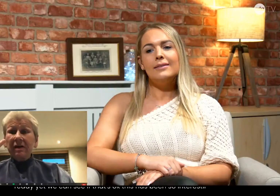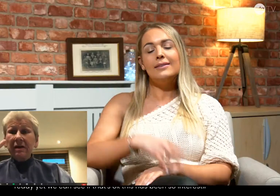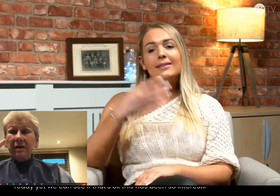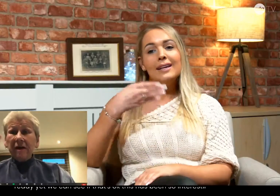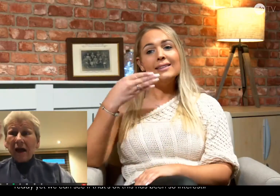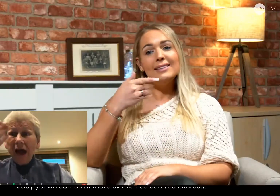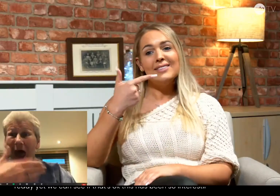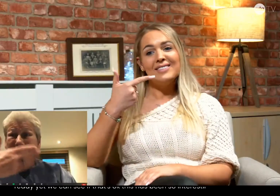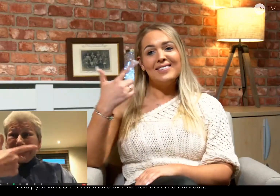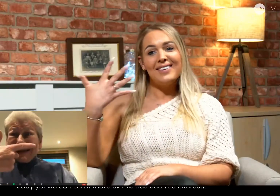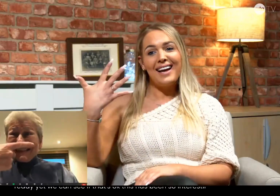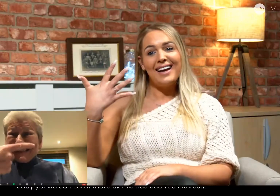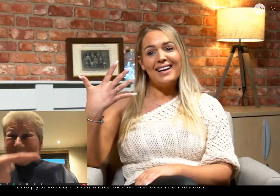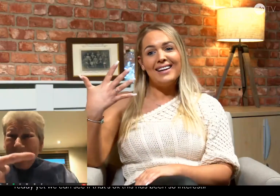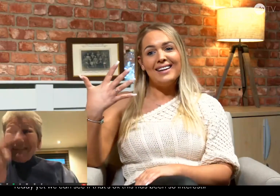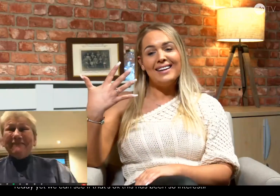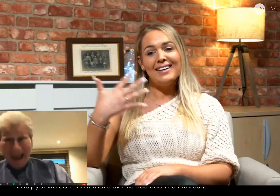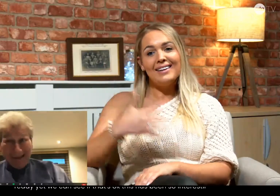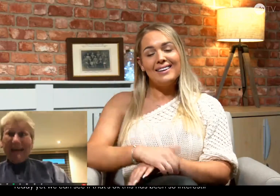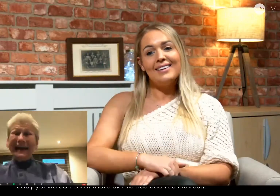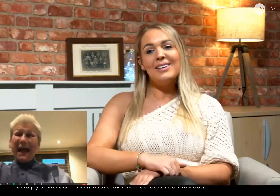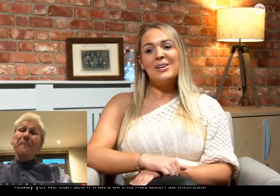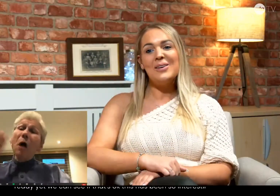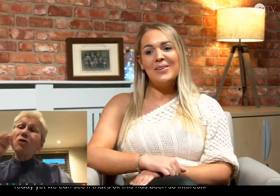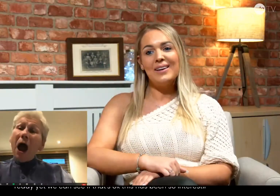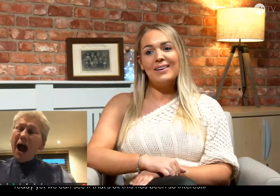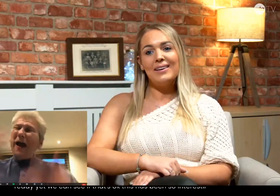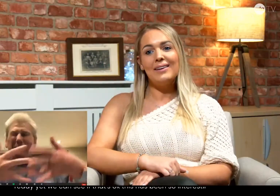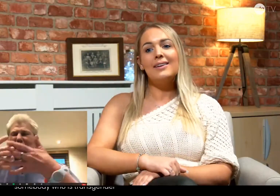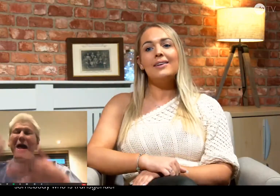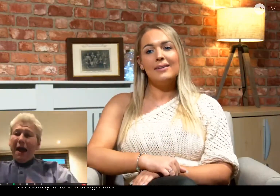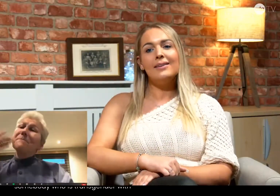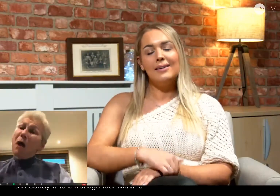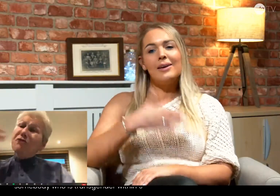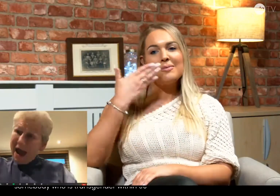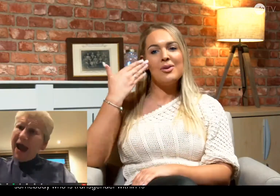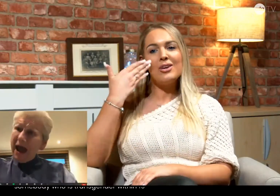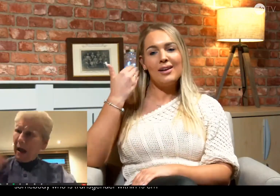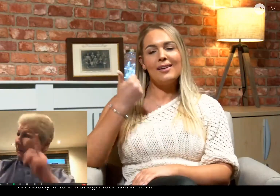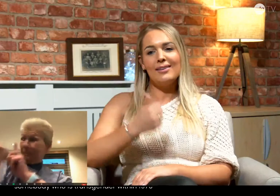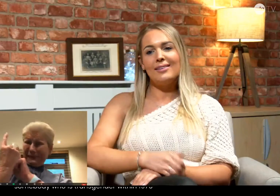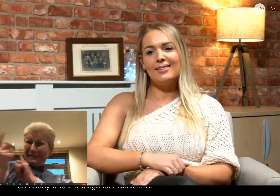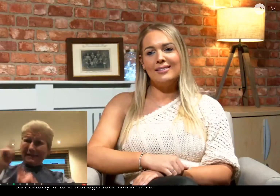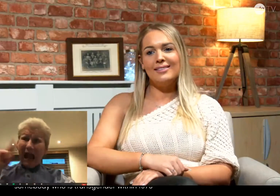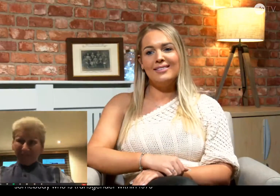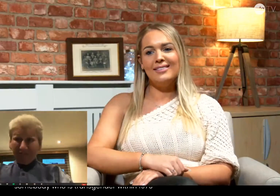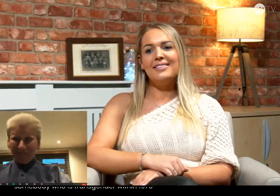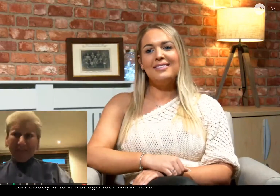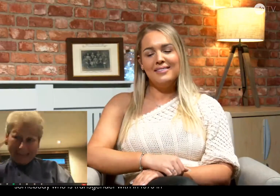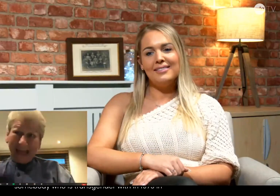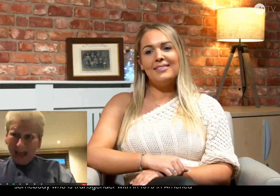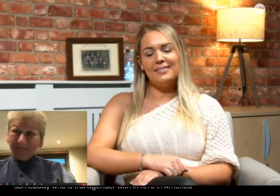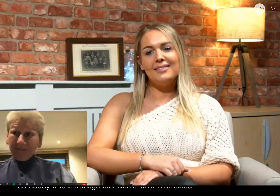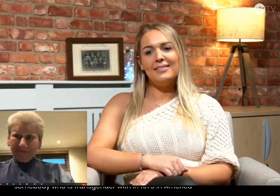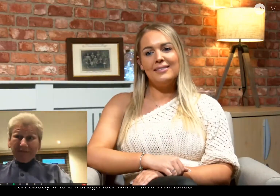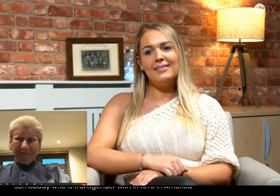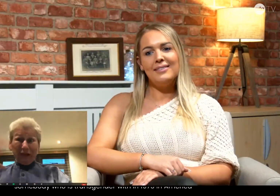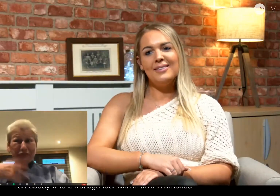When I first met somebody who was transgender was in 1975 in America. I met a deaf